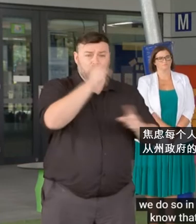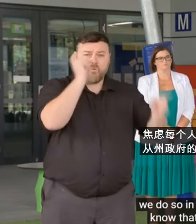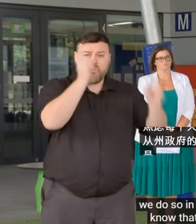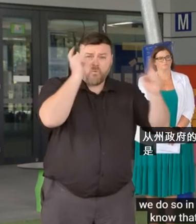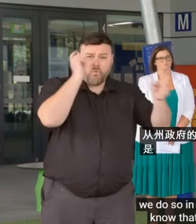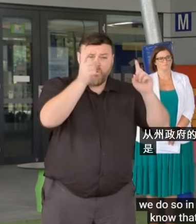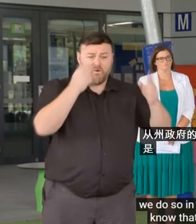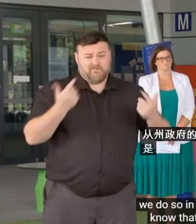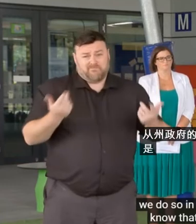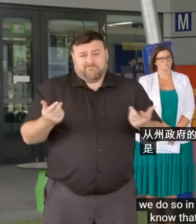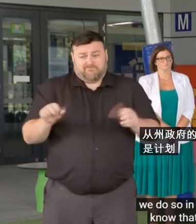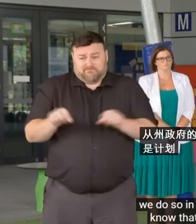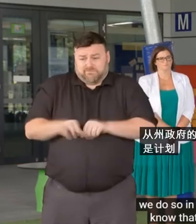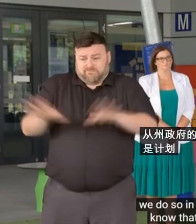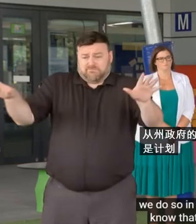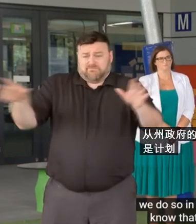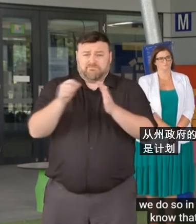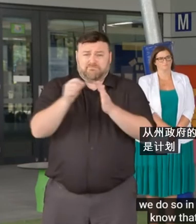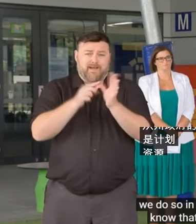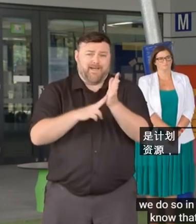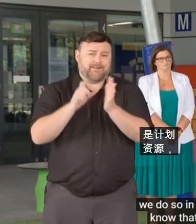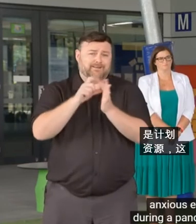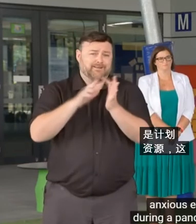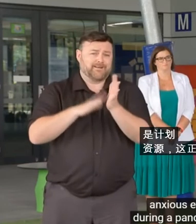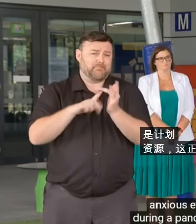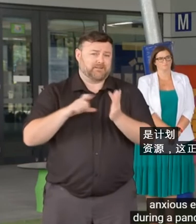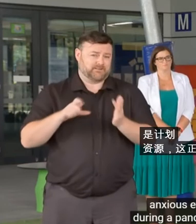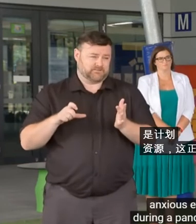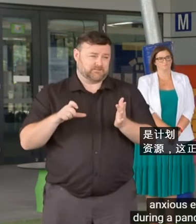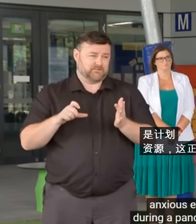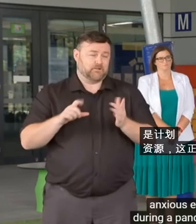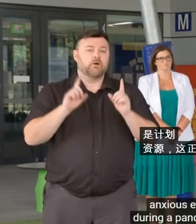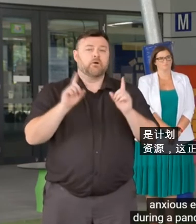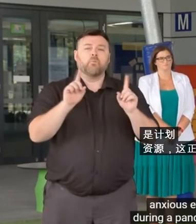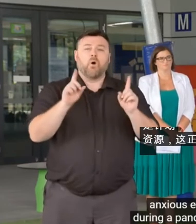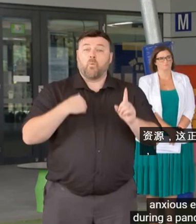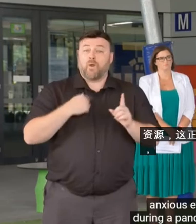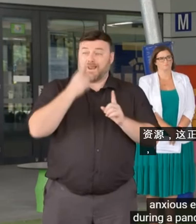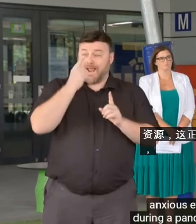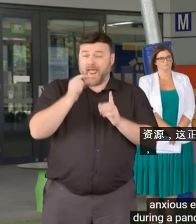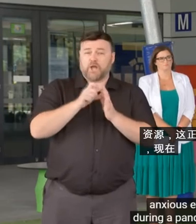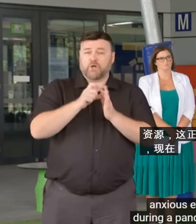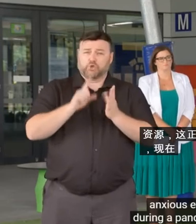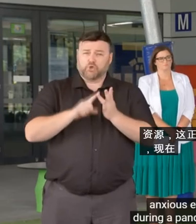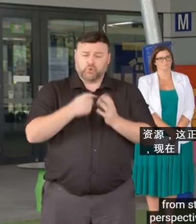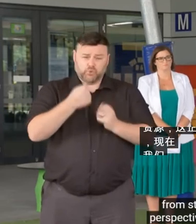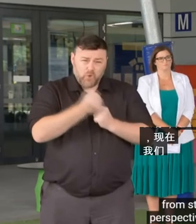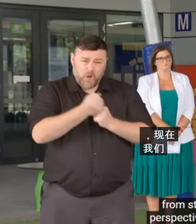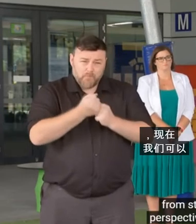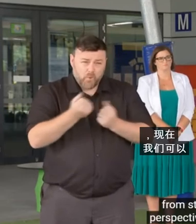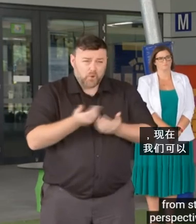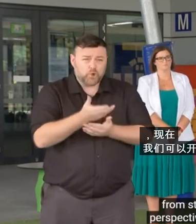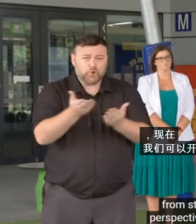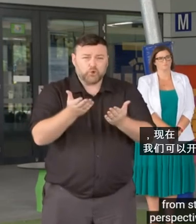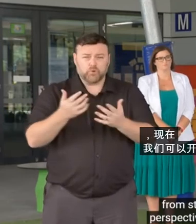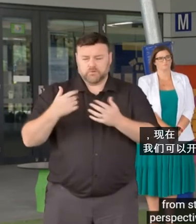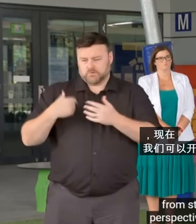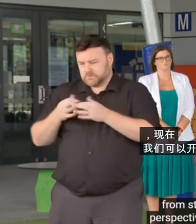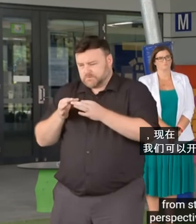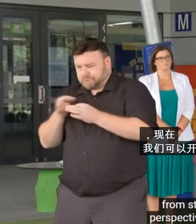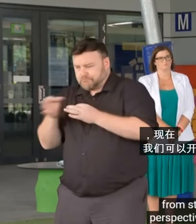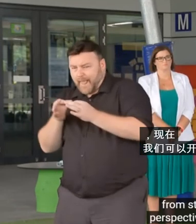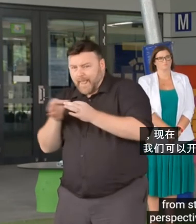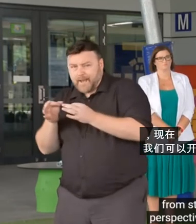from a state government perspective is plan, resource. That's exactly what we've done, and now we're in the position to